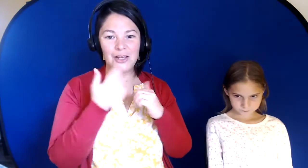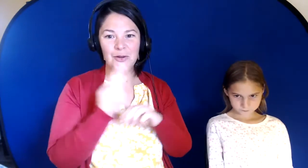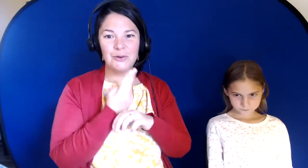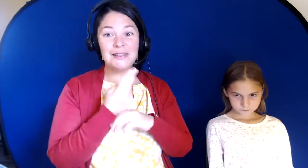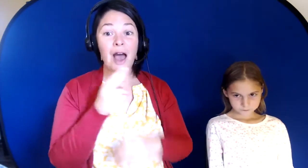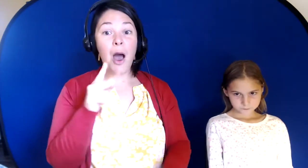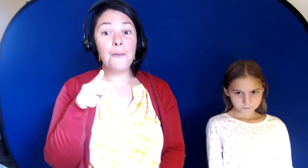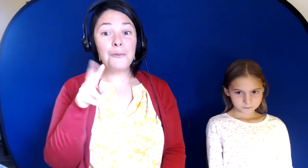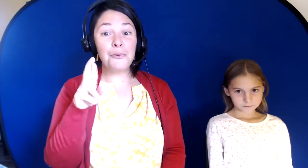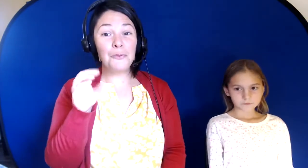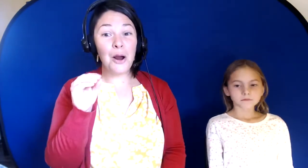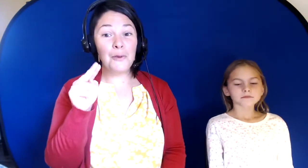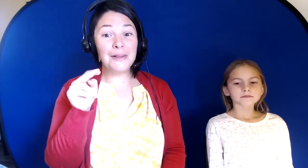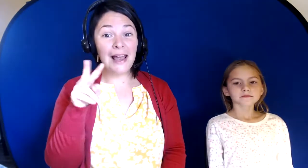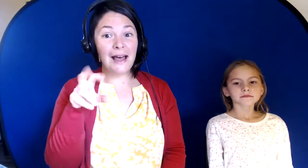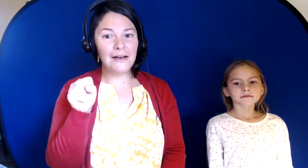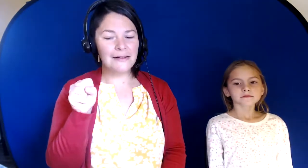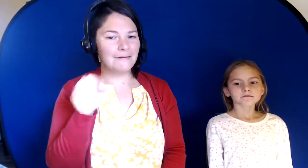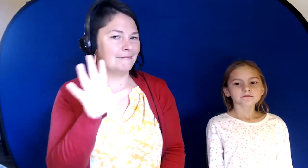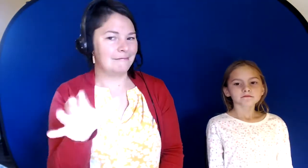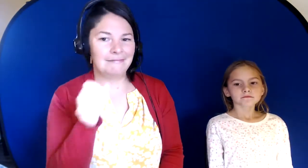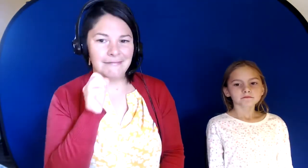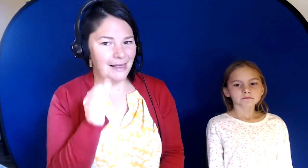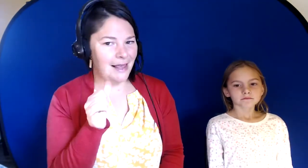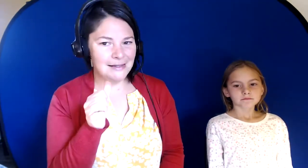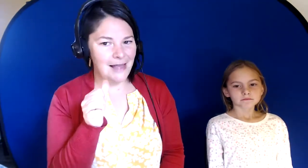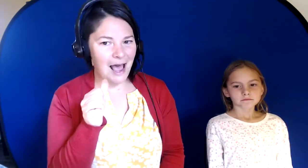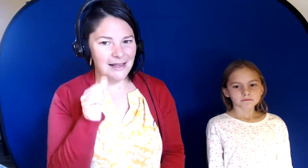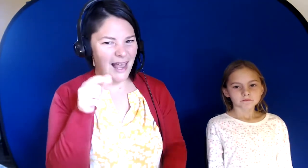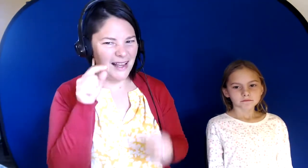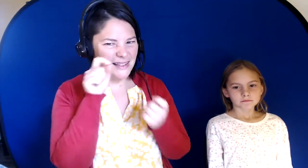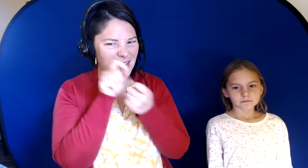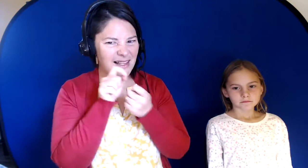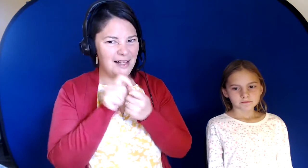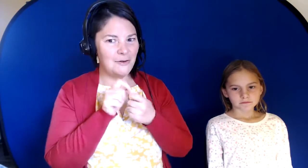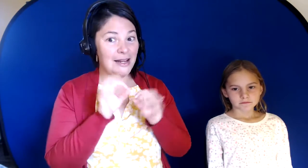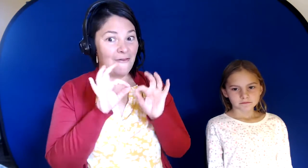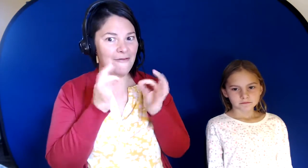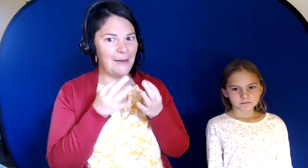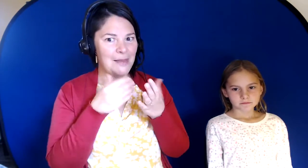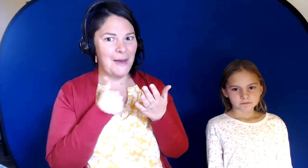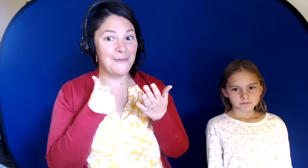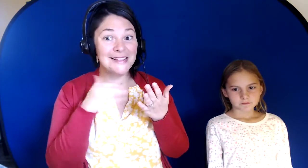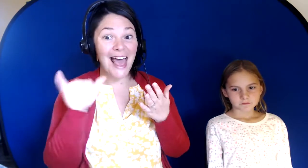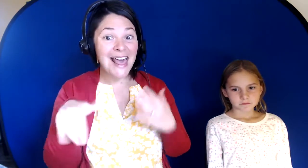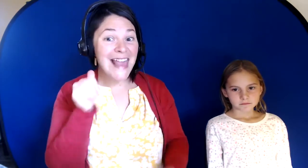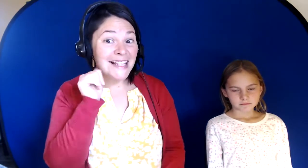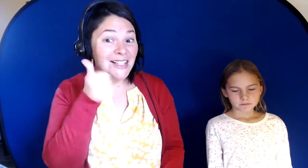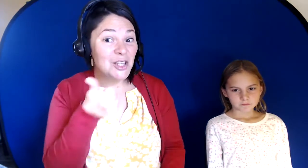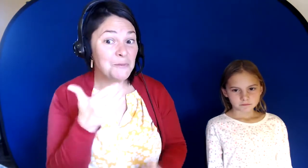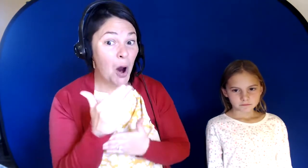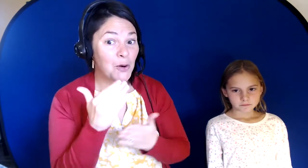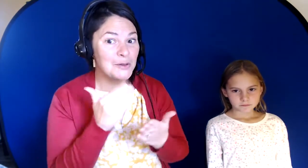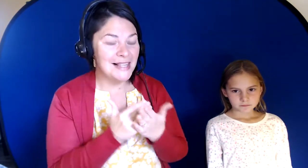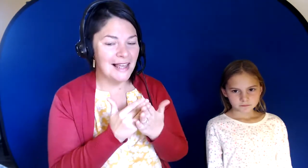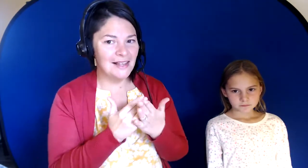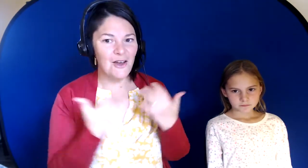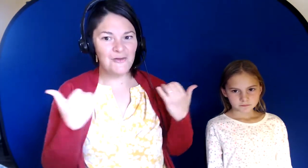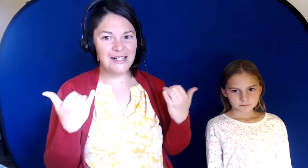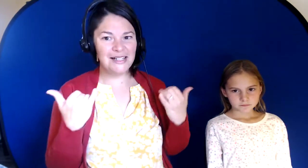use pronouns. Let's not get into the nitty gritty of family members. That's tomorrow's lesson. For today,